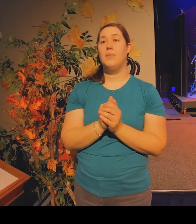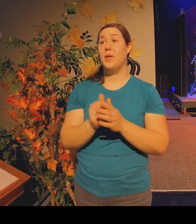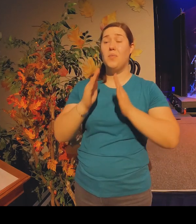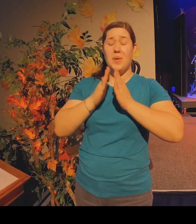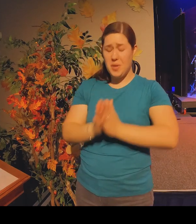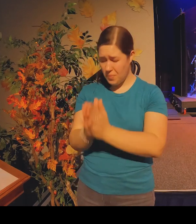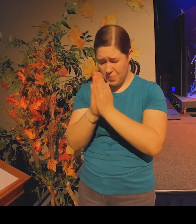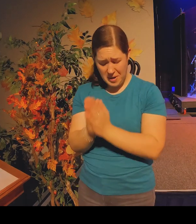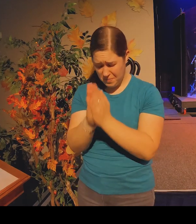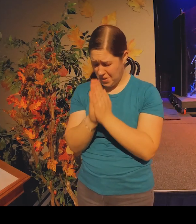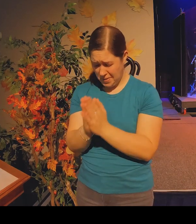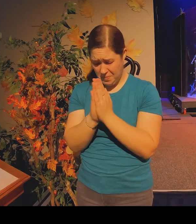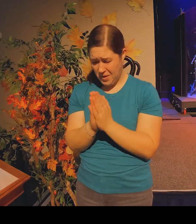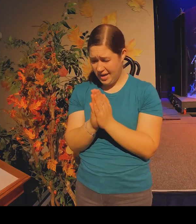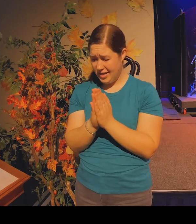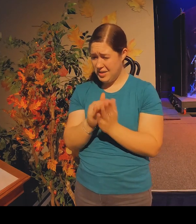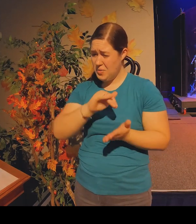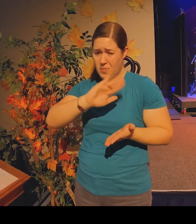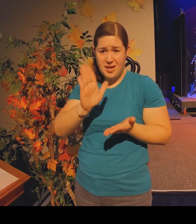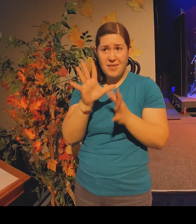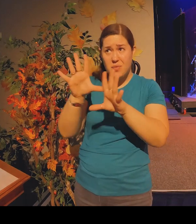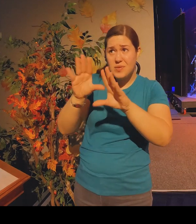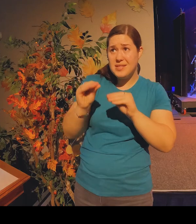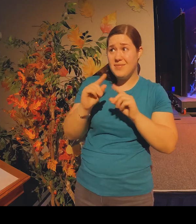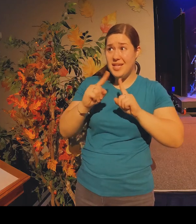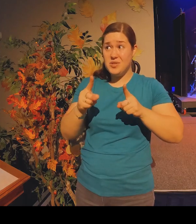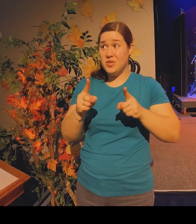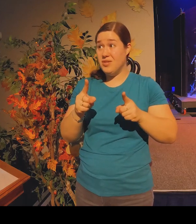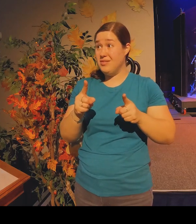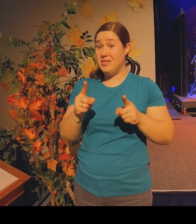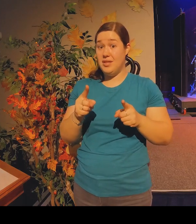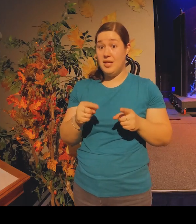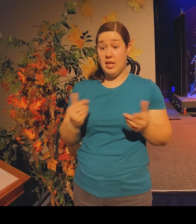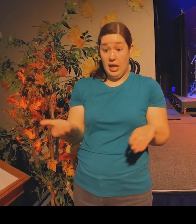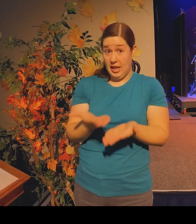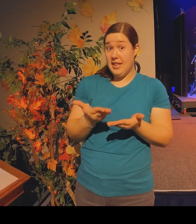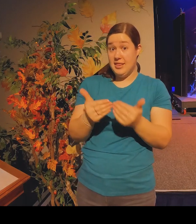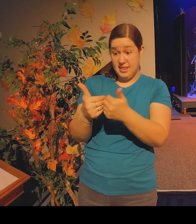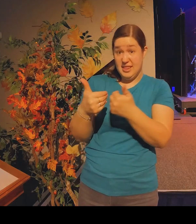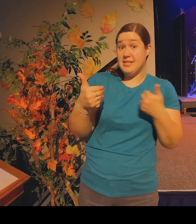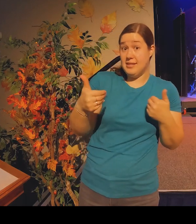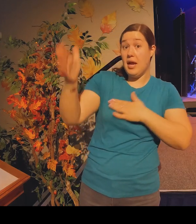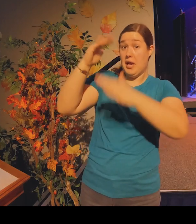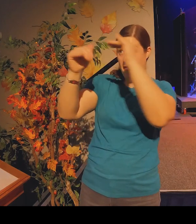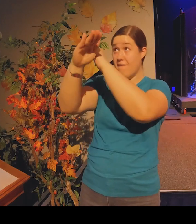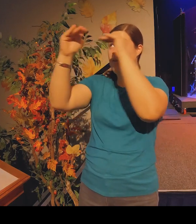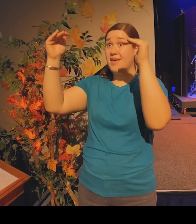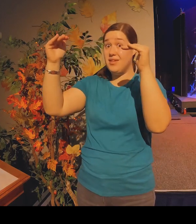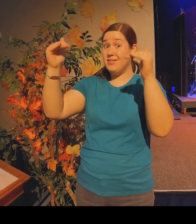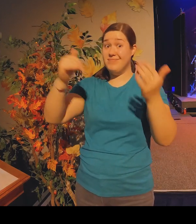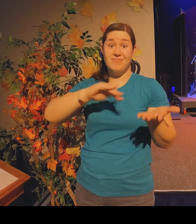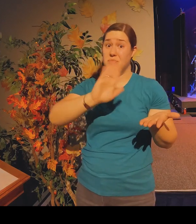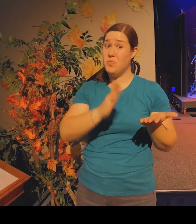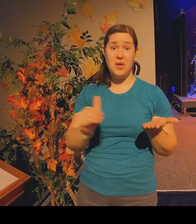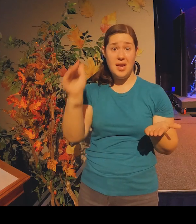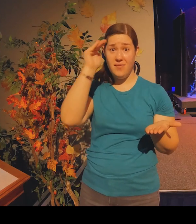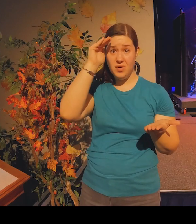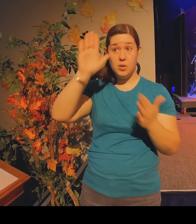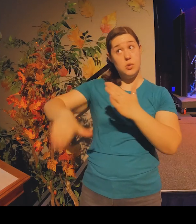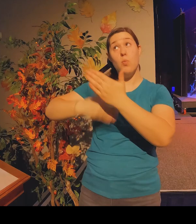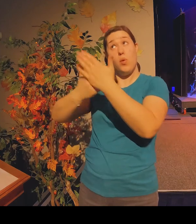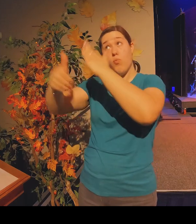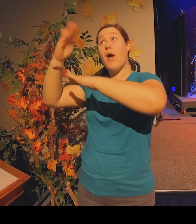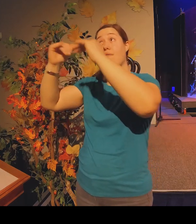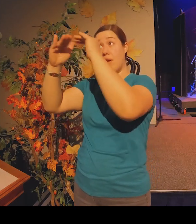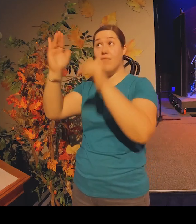But all those disclaimers aside, it is true. It is real. It's a struggle that for many of us, when we pray and we